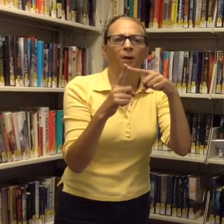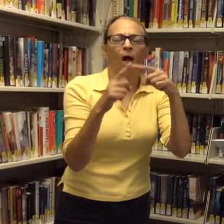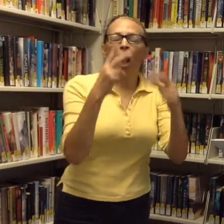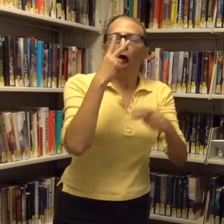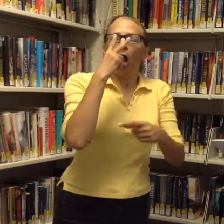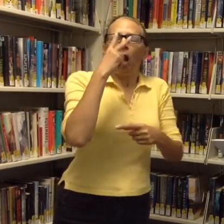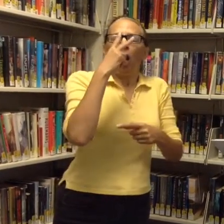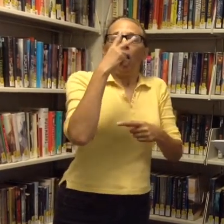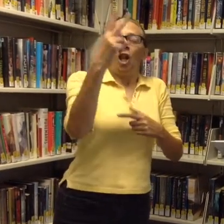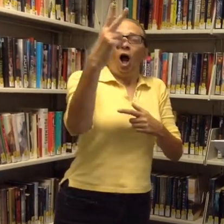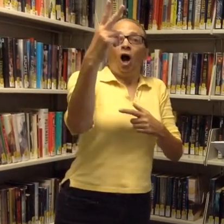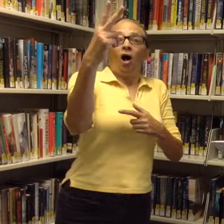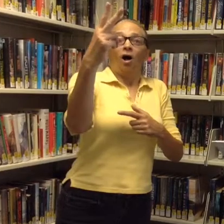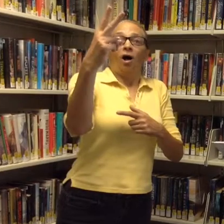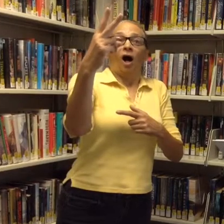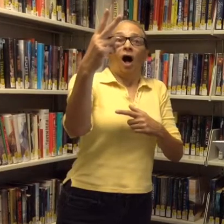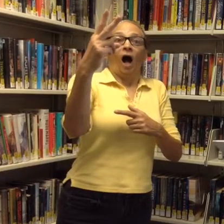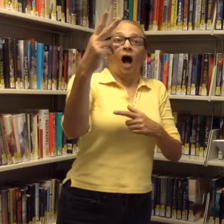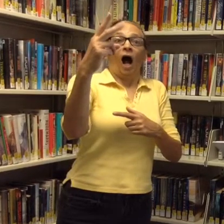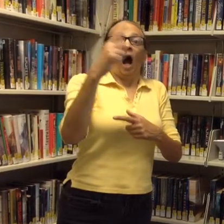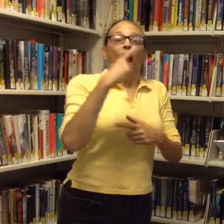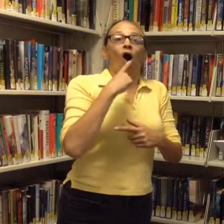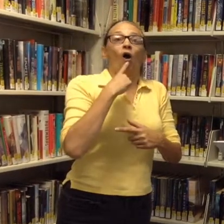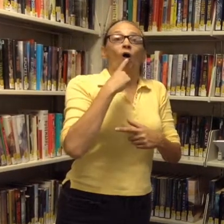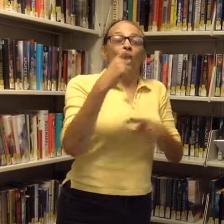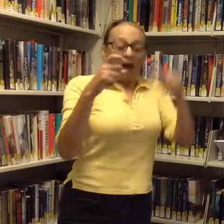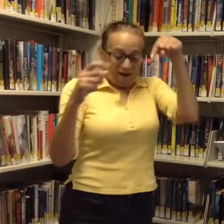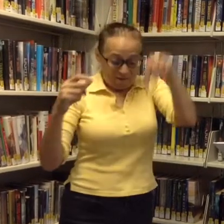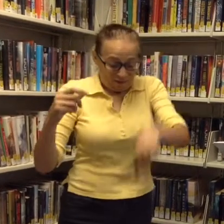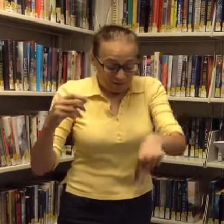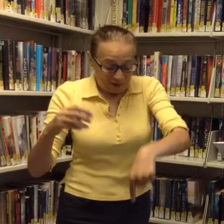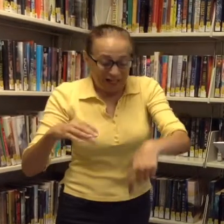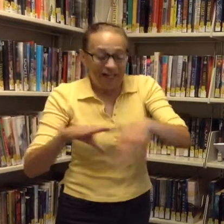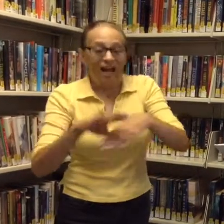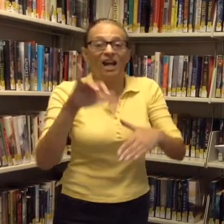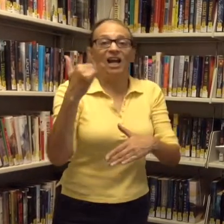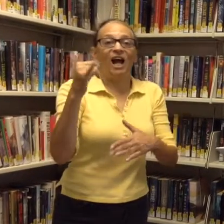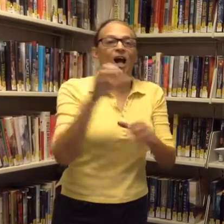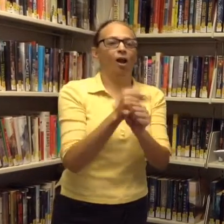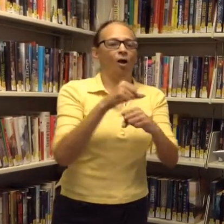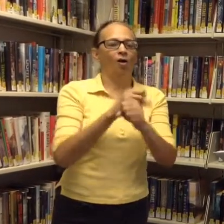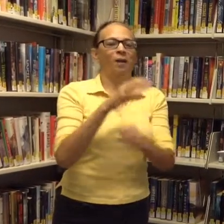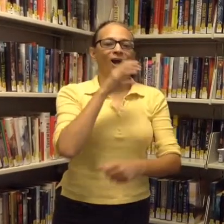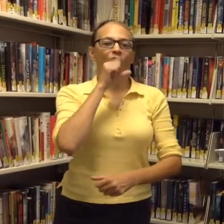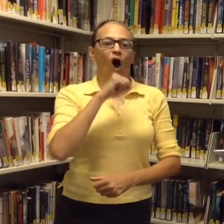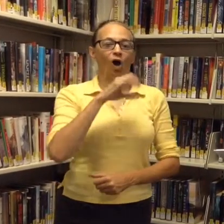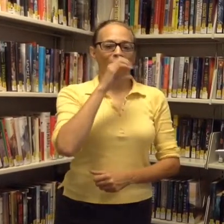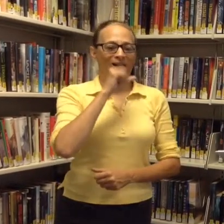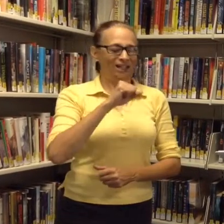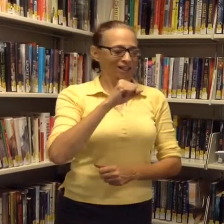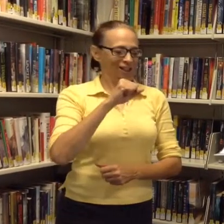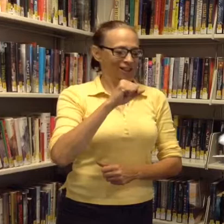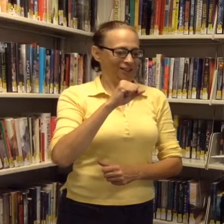Look! He cried. Red feet in a yellow puddle make orange.